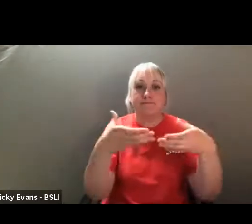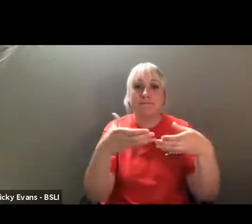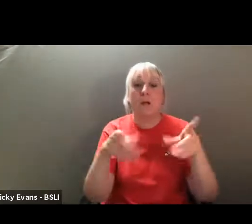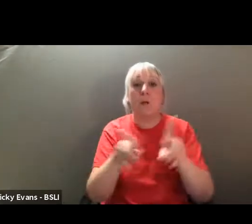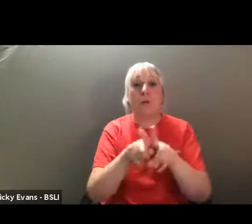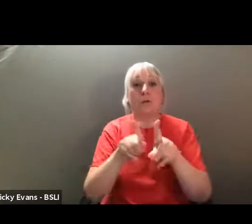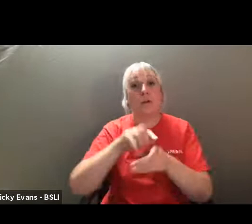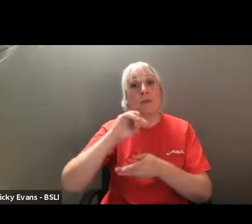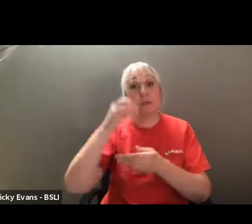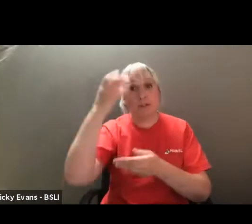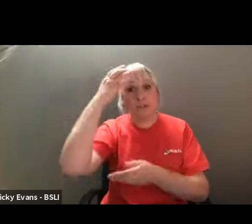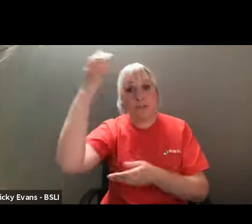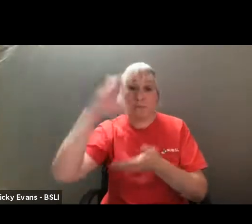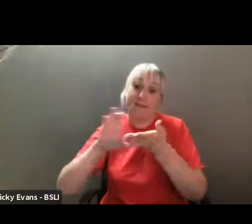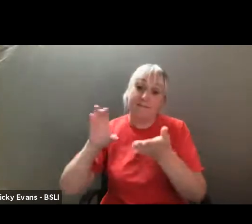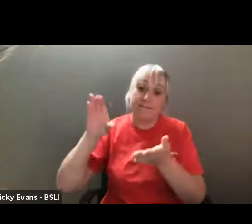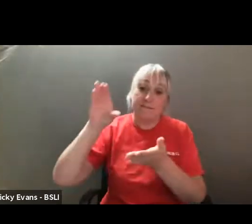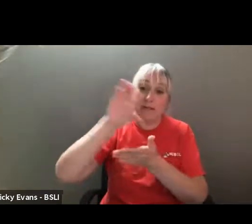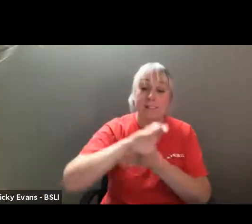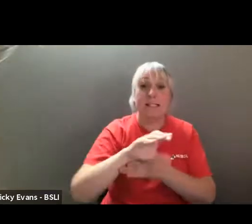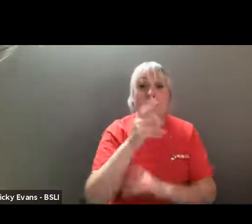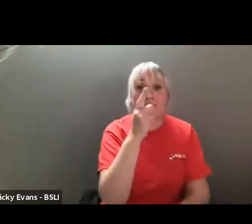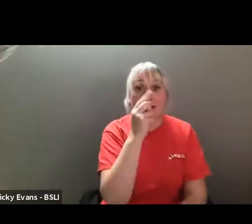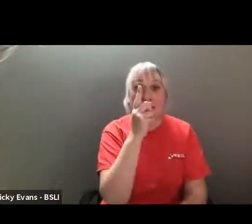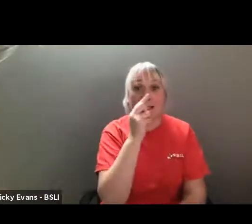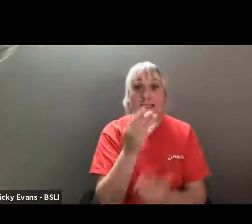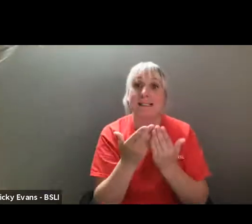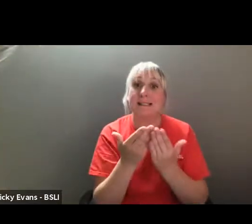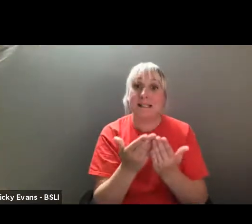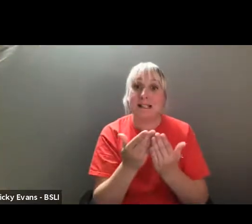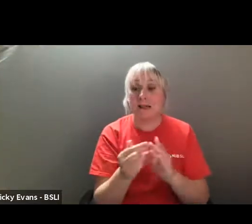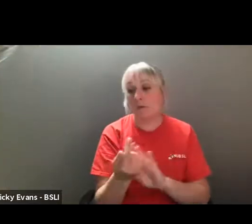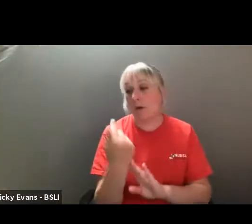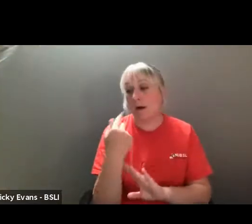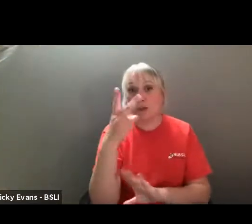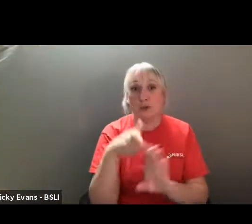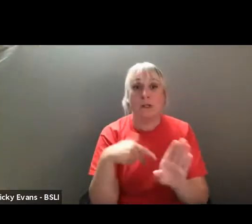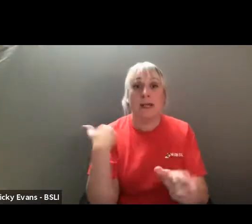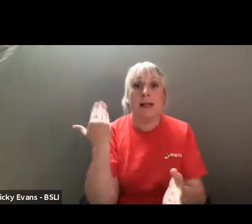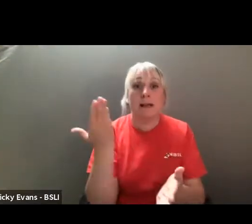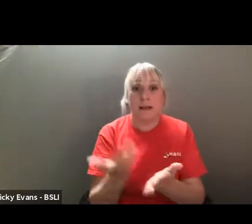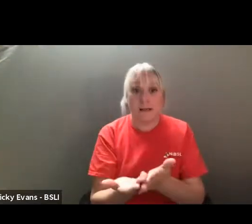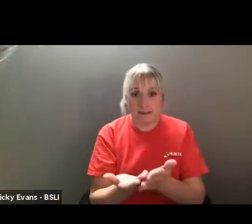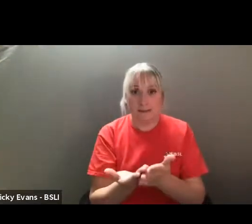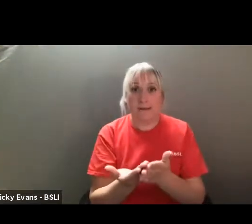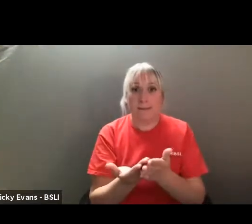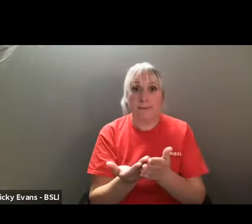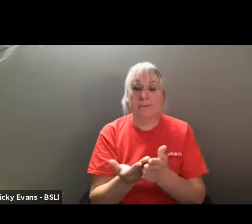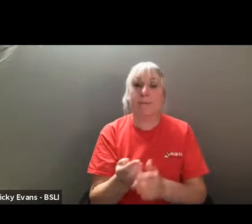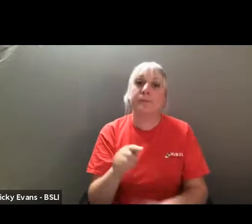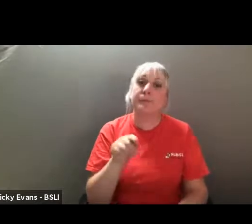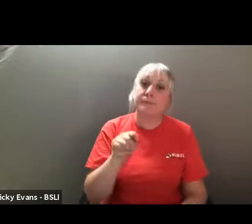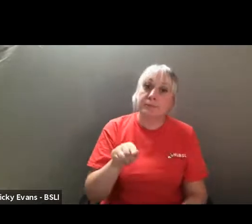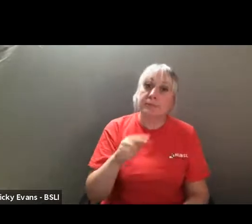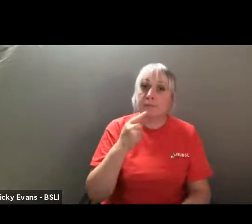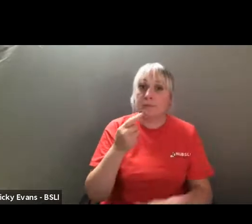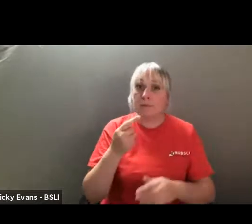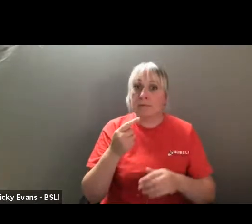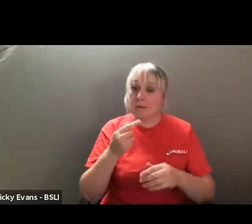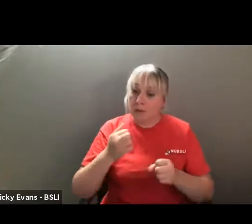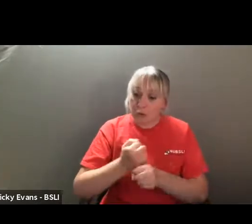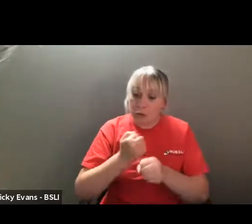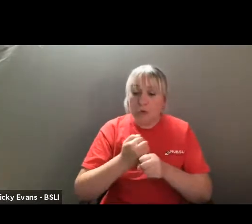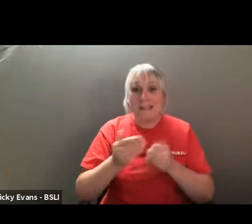funded the feasibility study over the course of the last 2 years. And it produced an interim report last